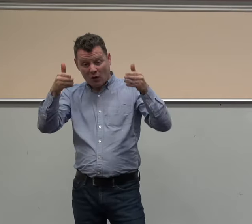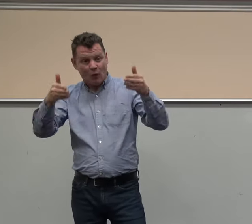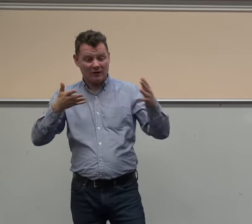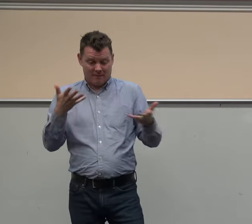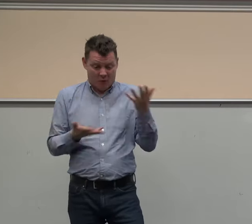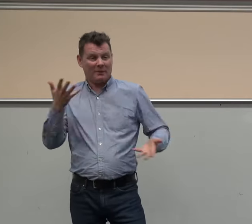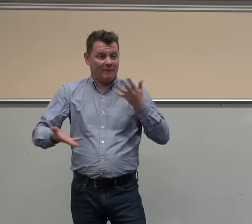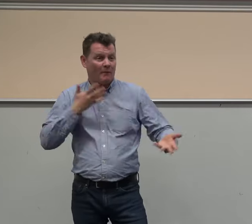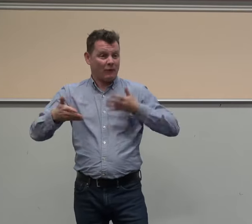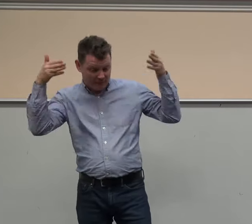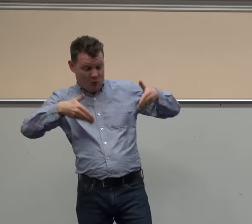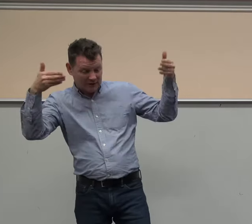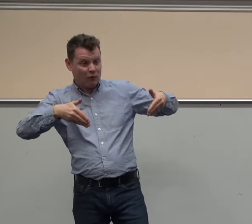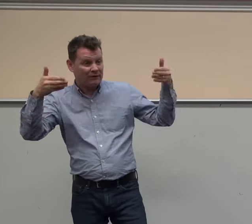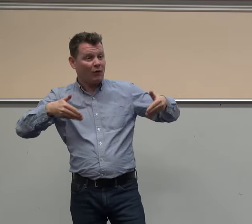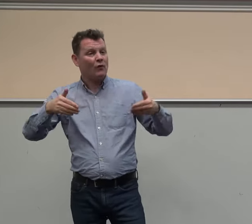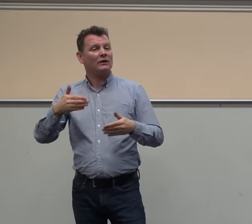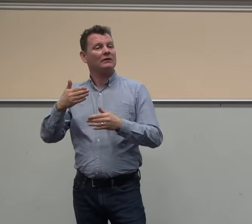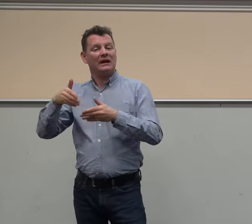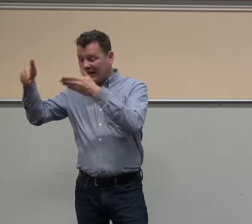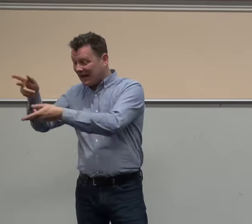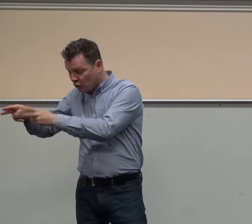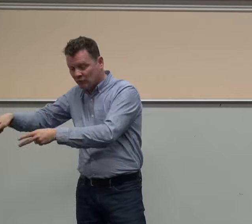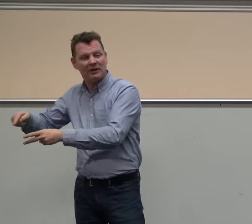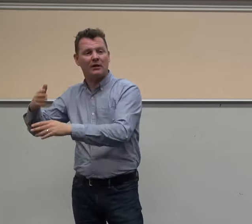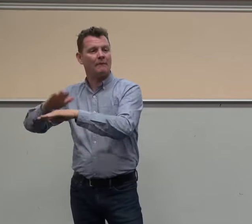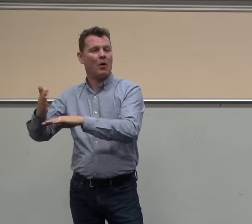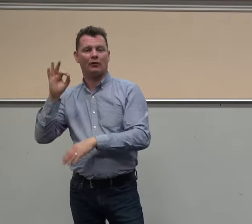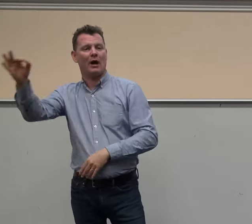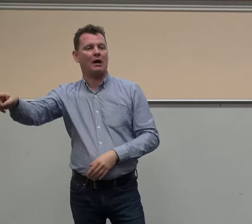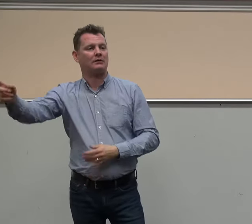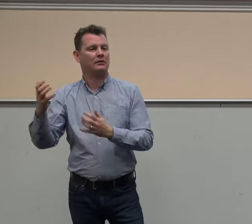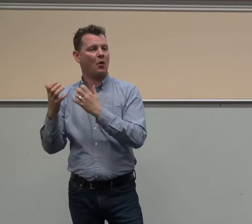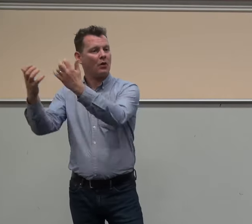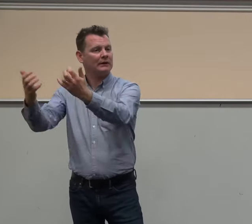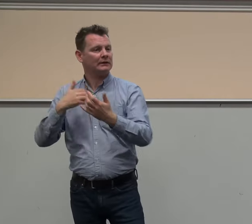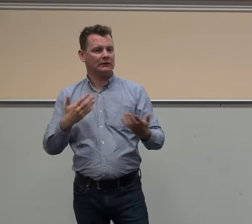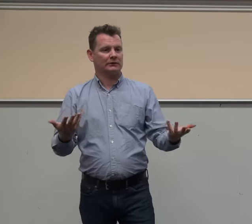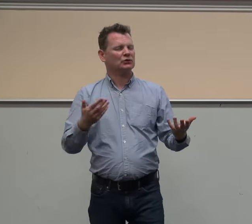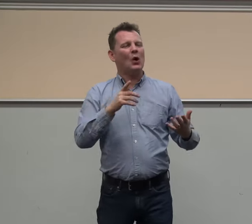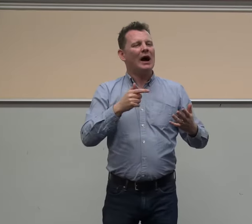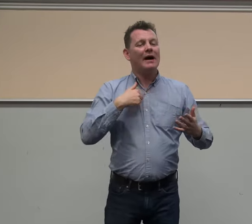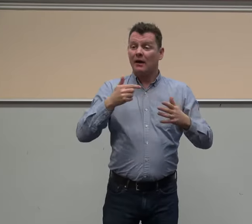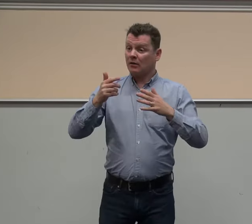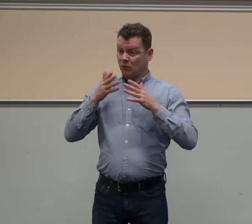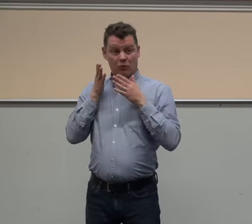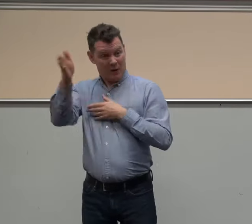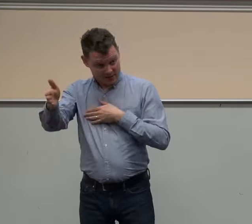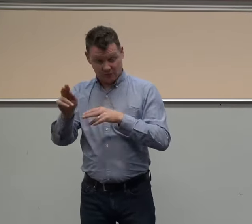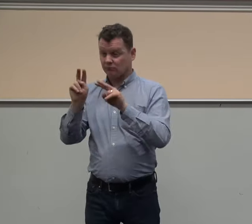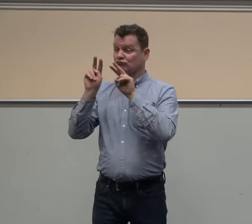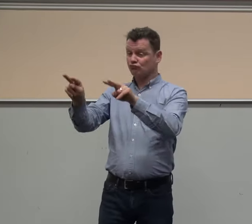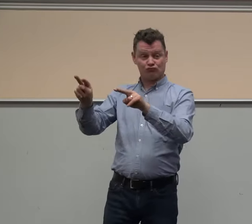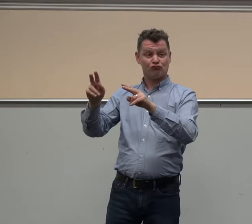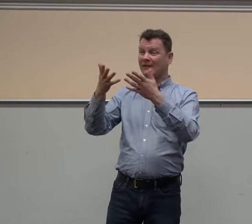by, with, on interpreters. So I took a group of deaf people, and then after the show, we sat around